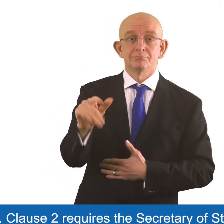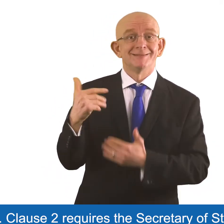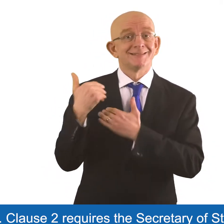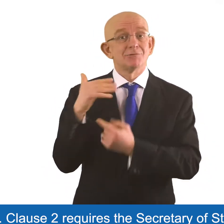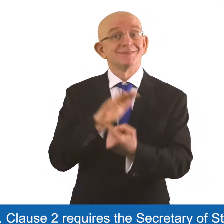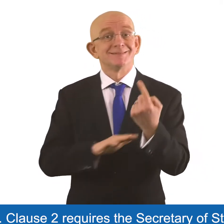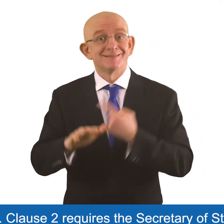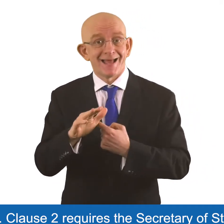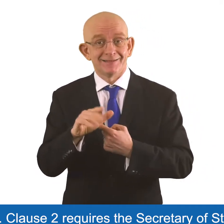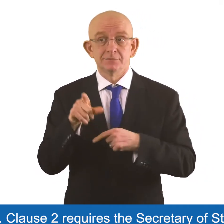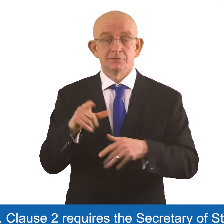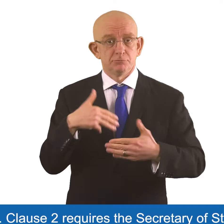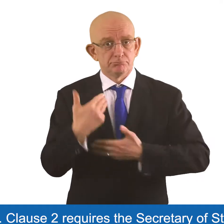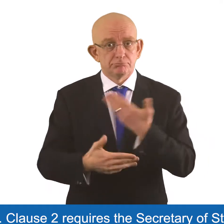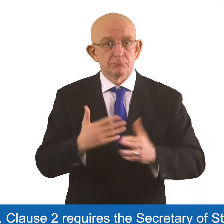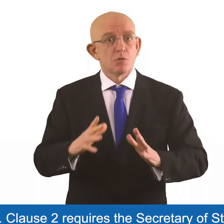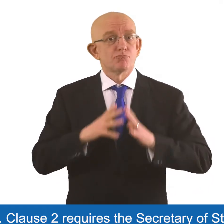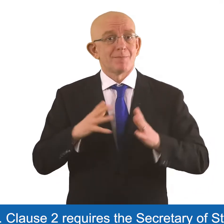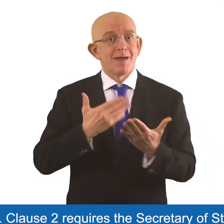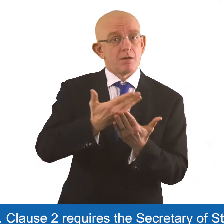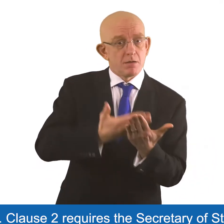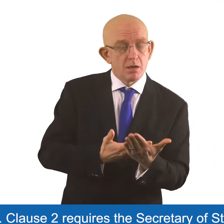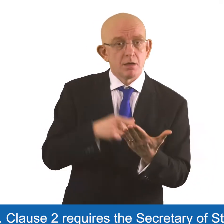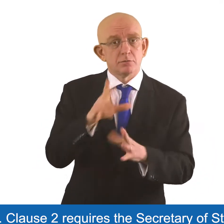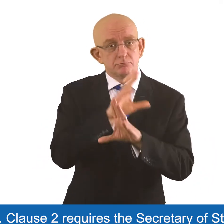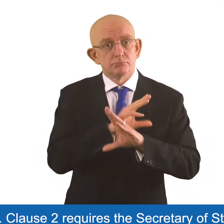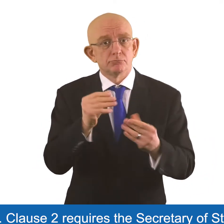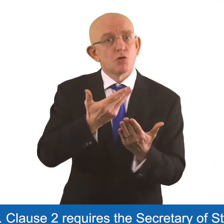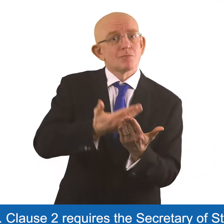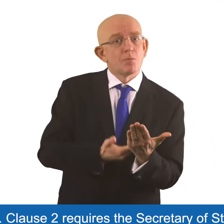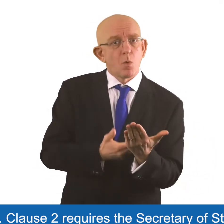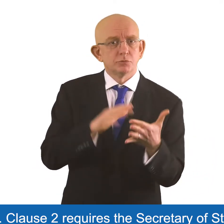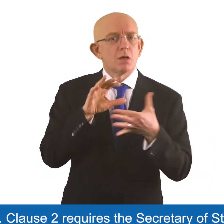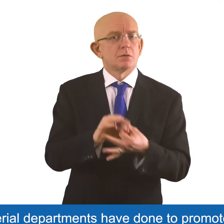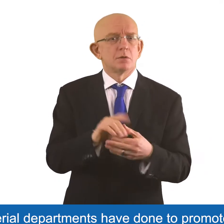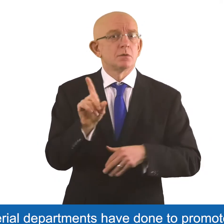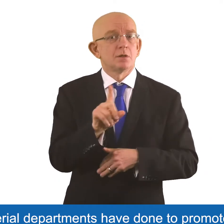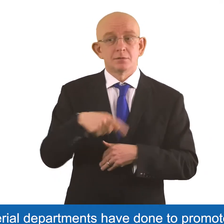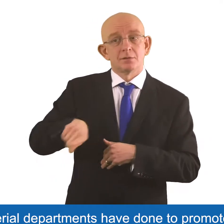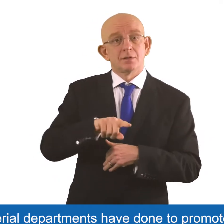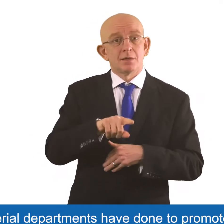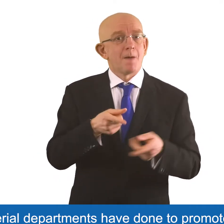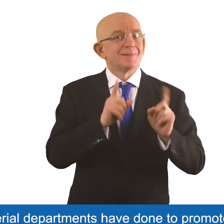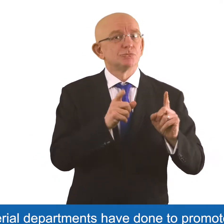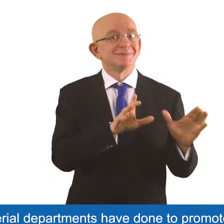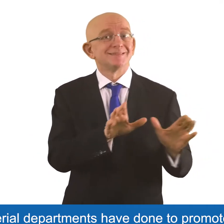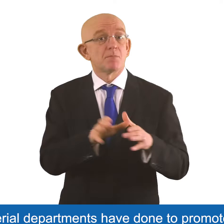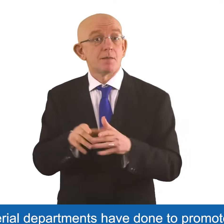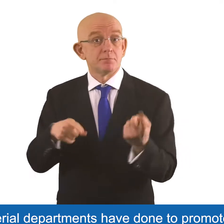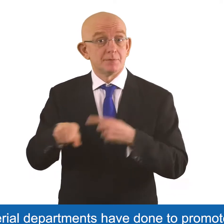18. Clause 2 requires the Secretary of State to prepare and publish a report on what ministerial departments have done to